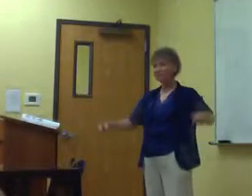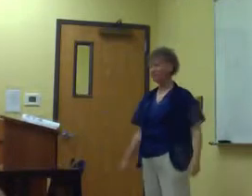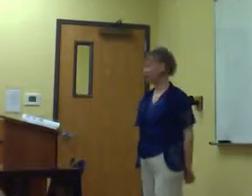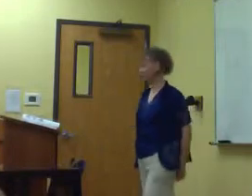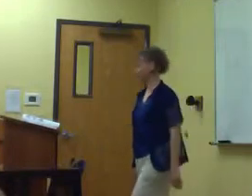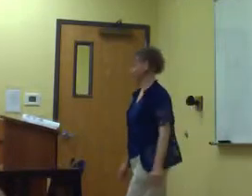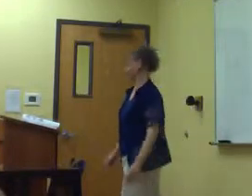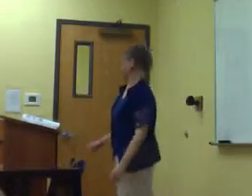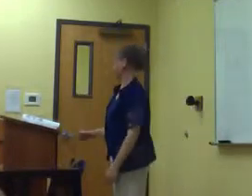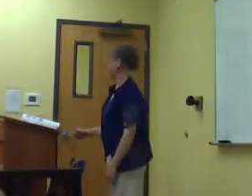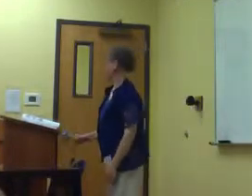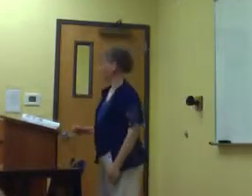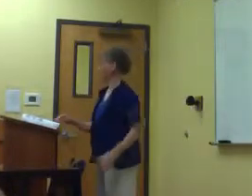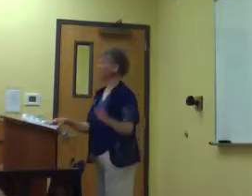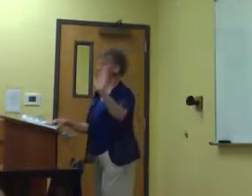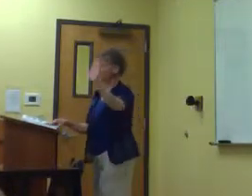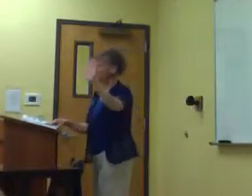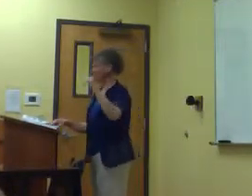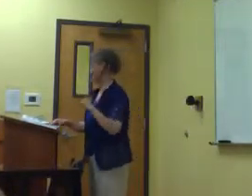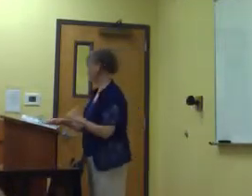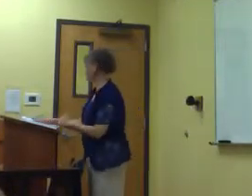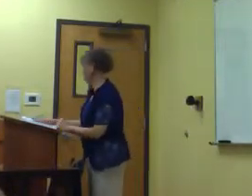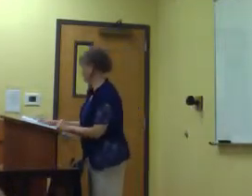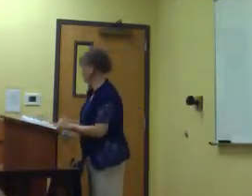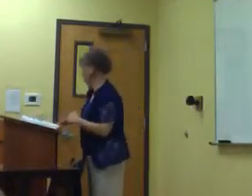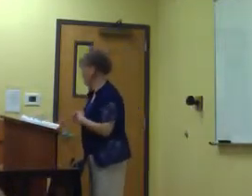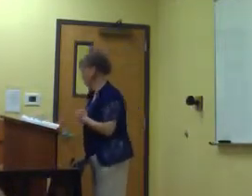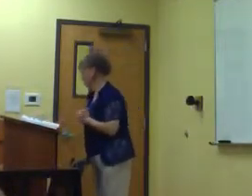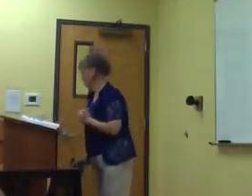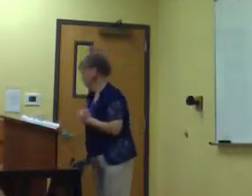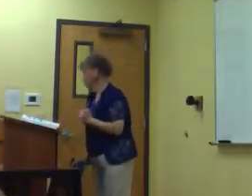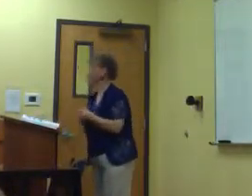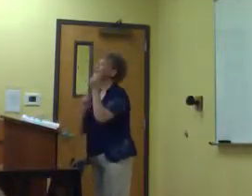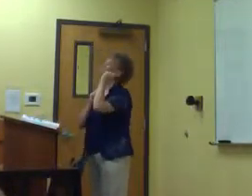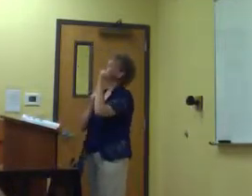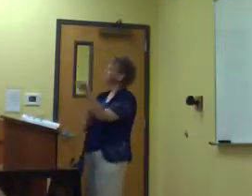Right. We'll talk about sizes later.